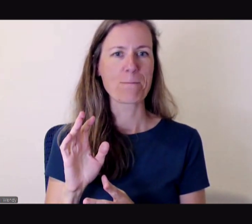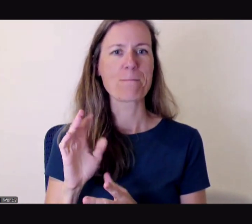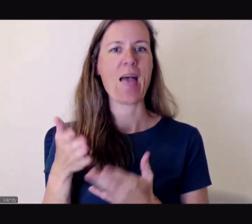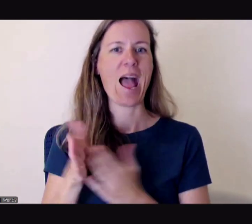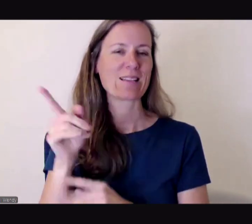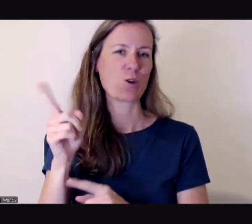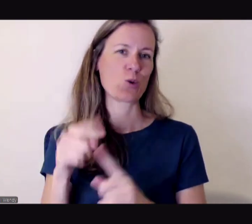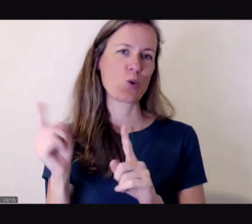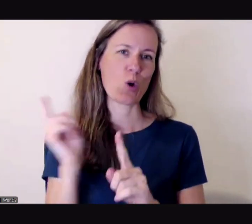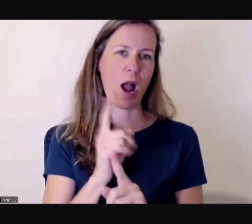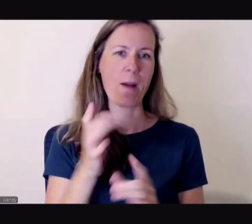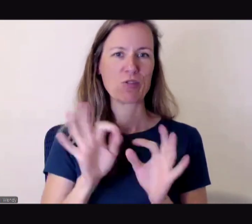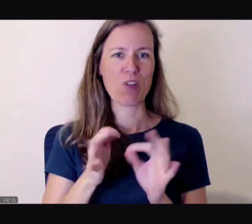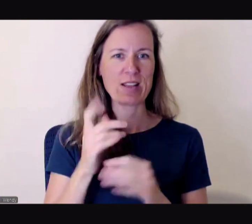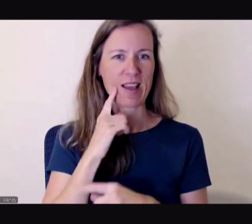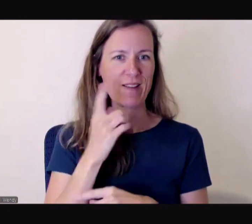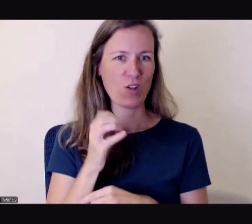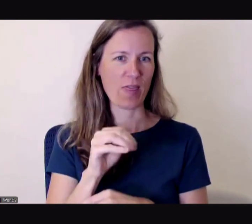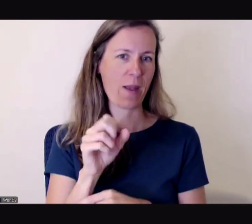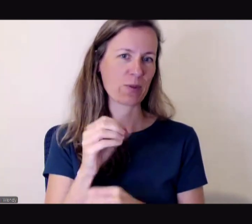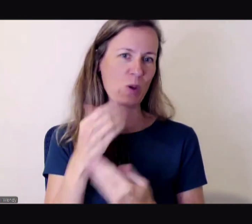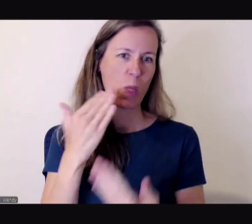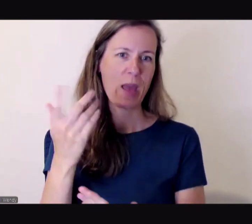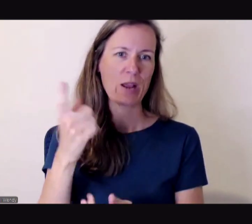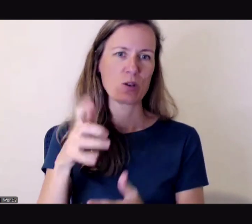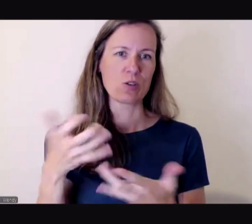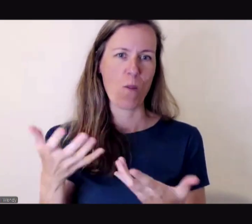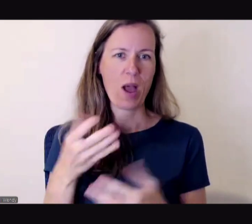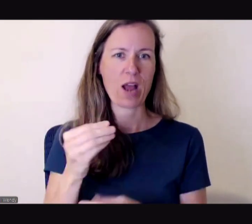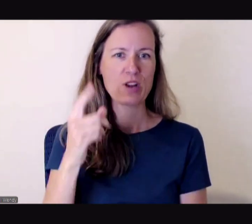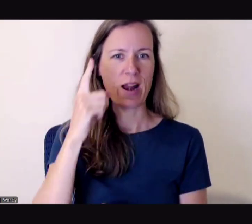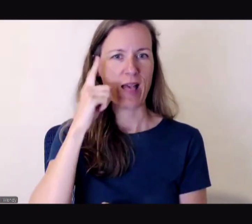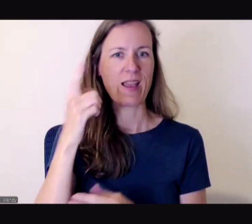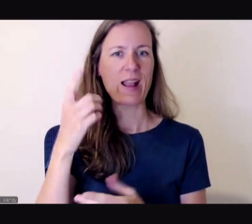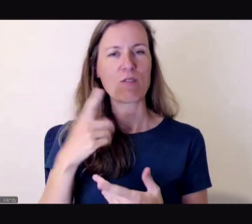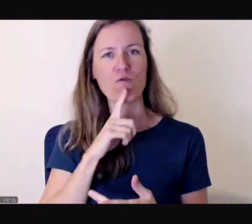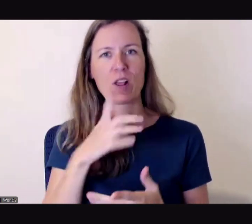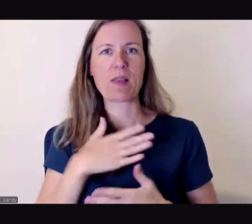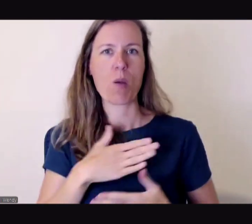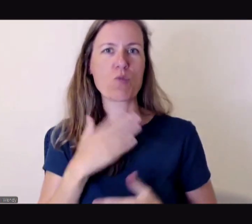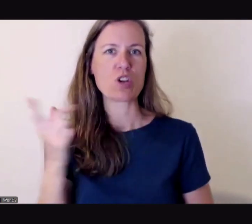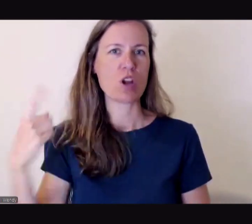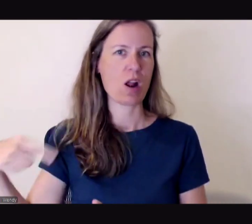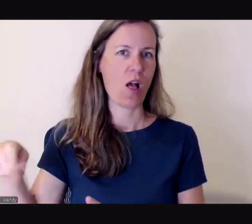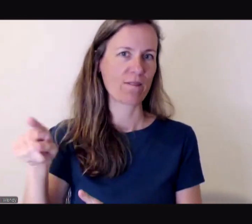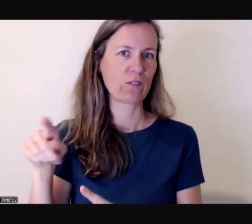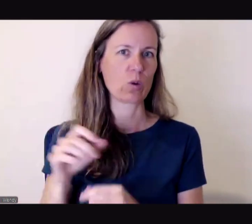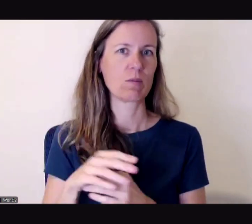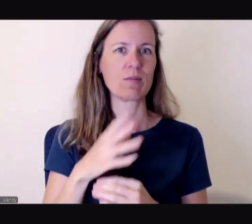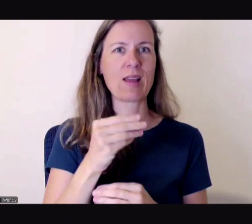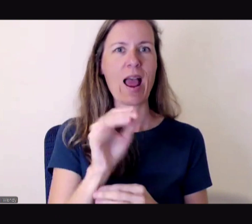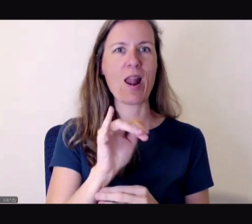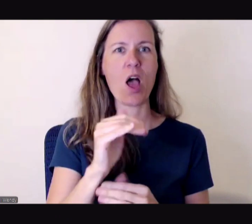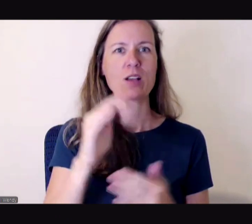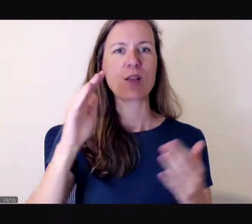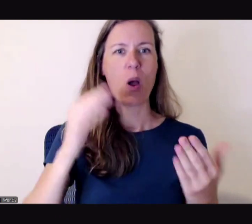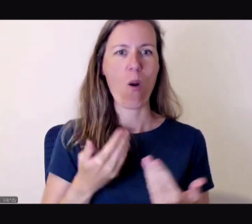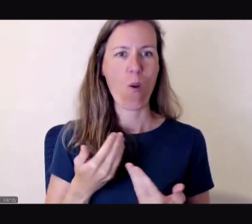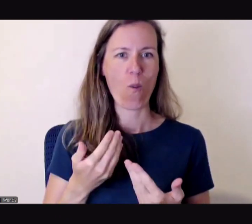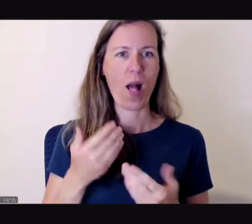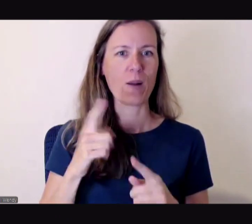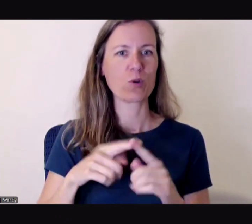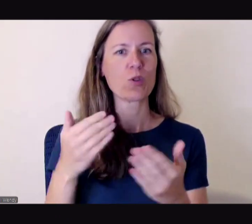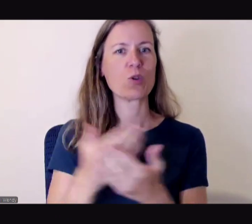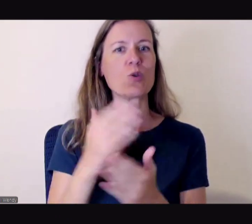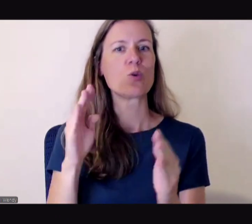and just thank all you guys for the hard work y'all put in. Appreciate y'all. Oh, and welcome Deputy Town Administrator Farhan